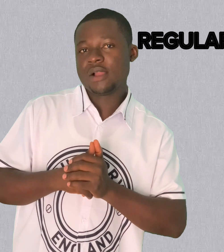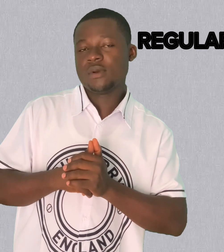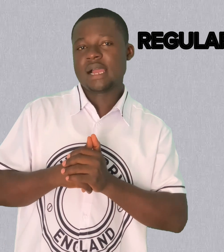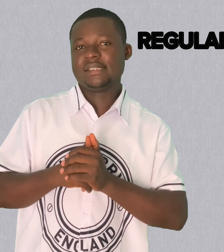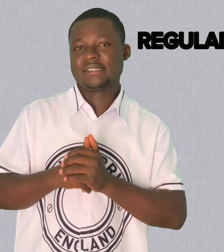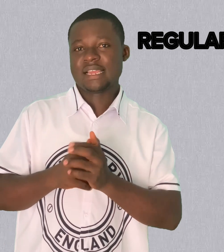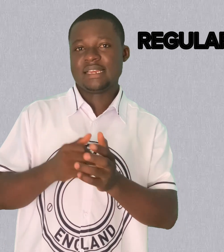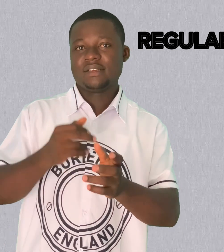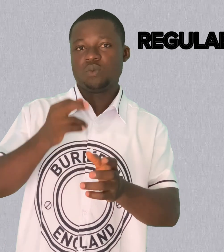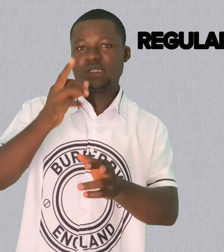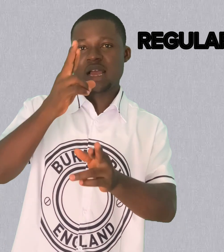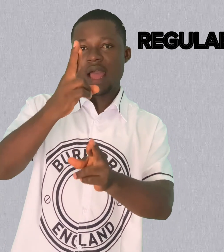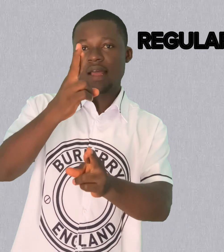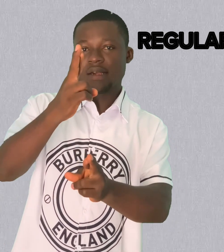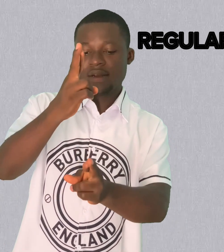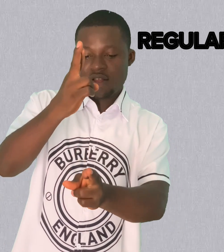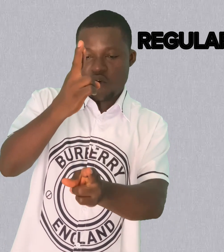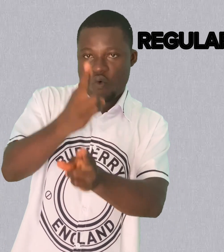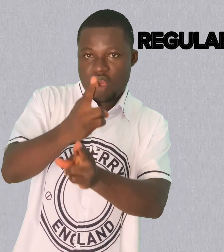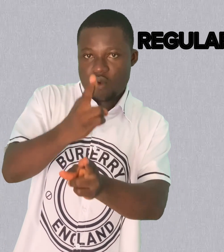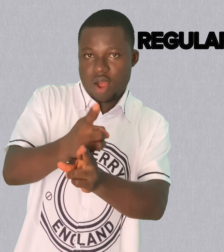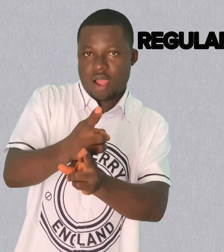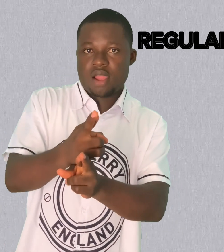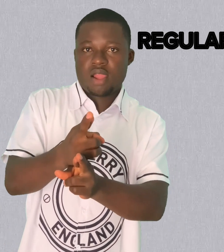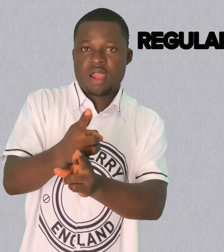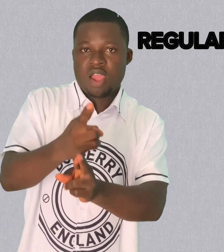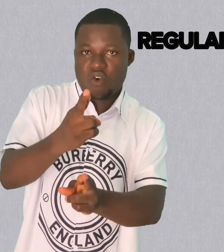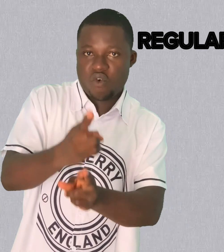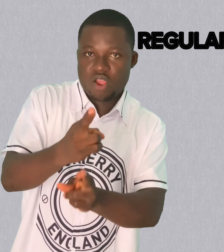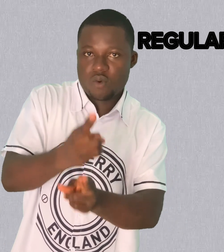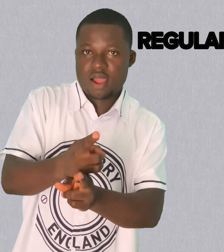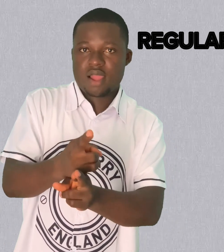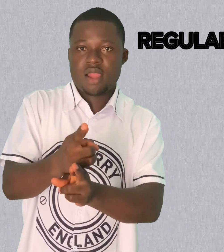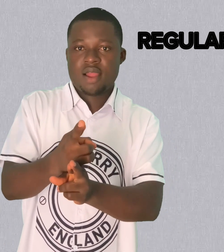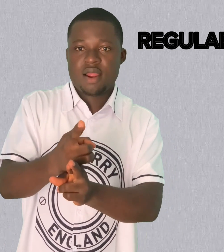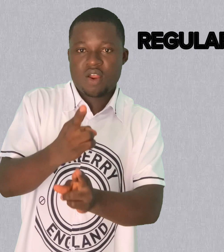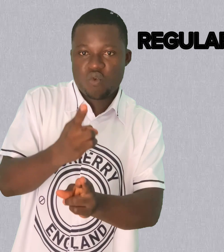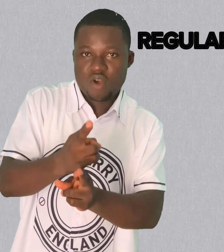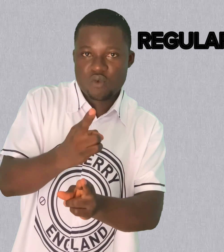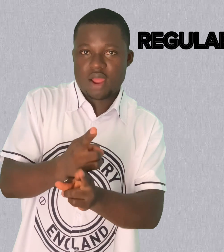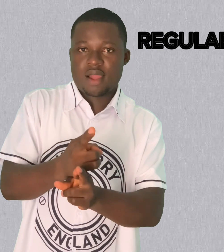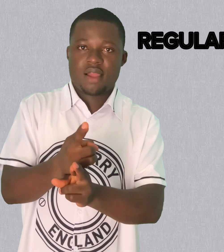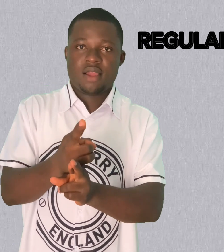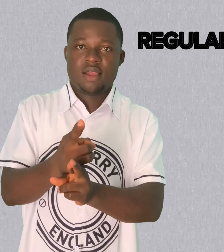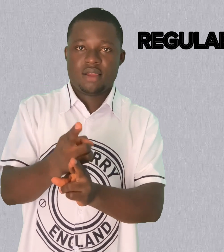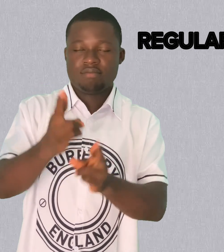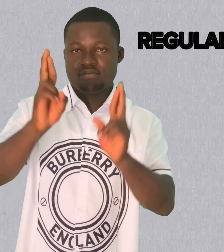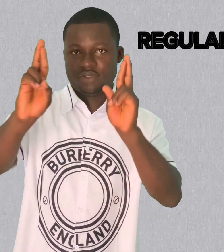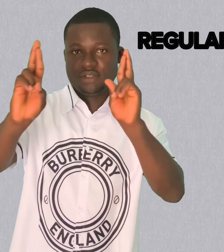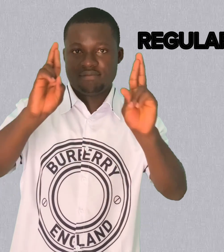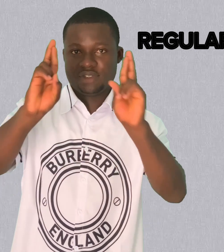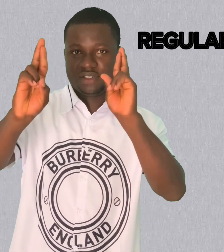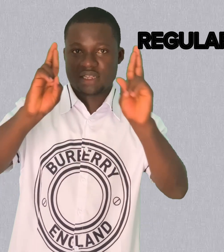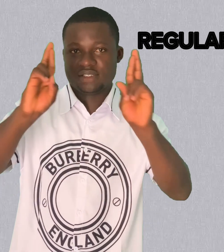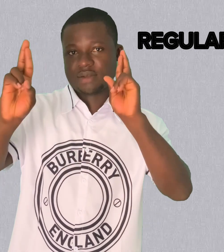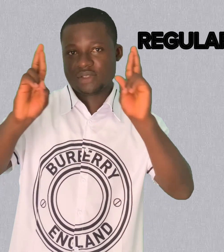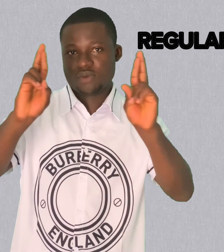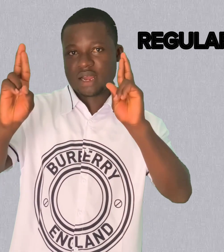Regular is signed with R. Regular, regular, regular. See, these are my two R